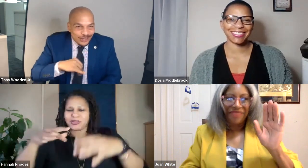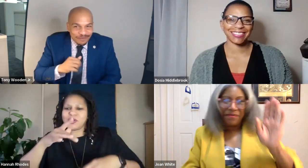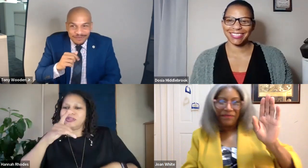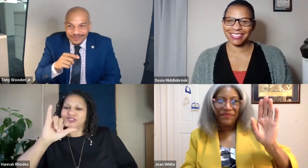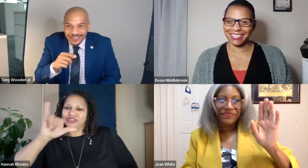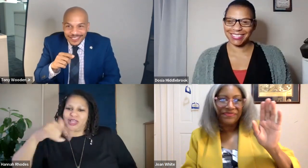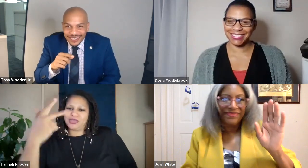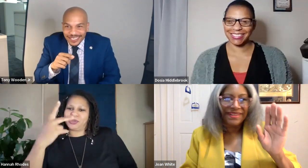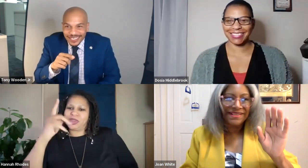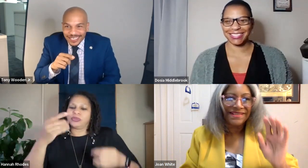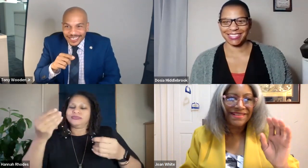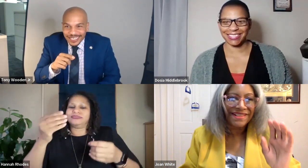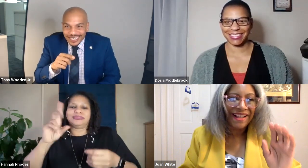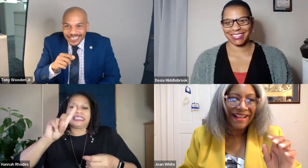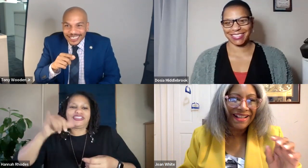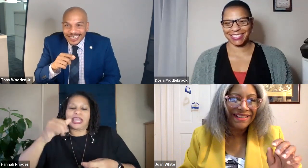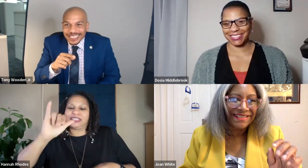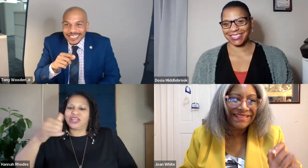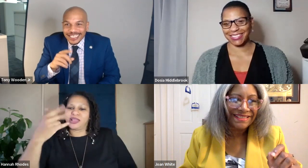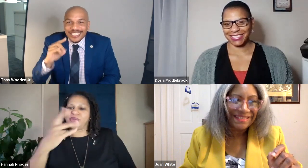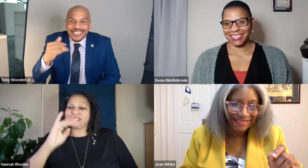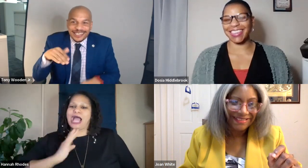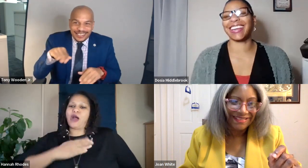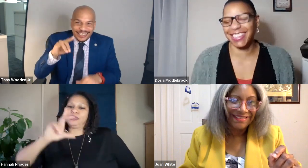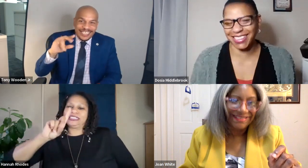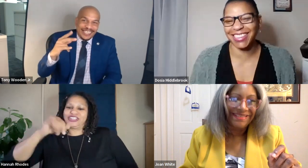years. Joan, or Hannah's saying,